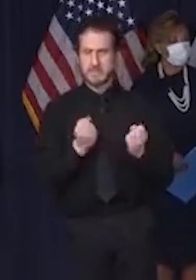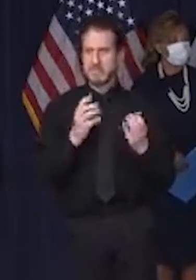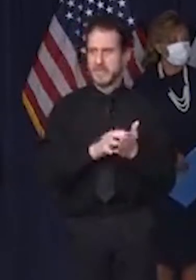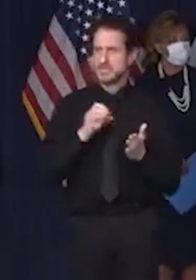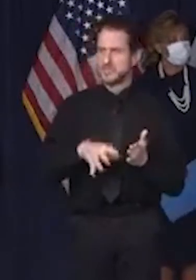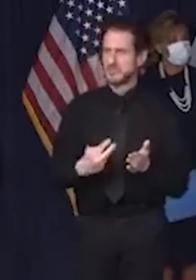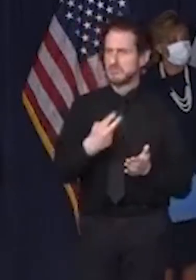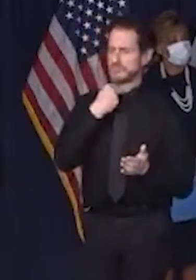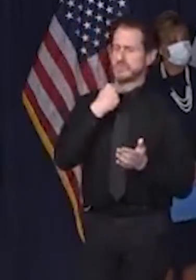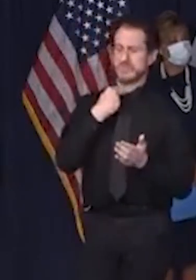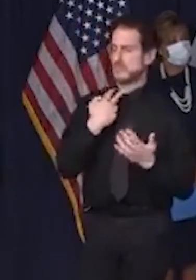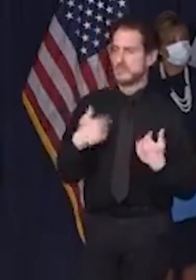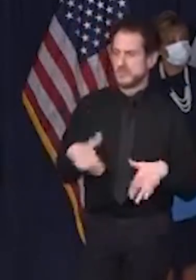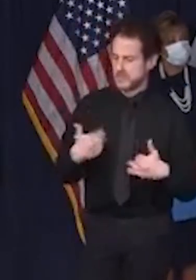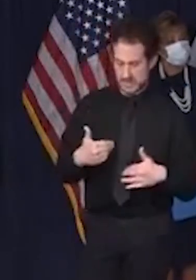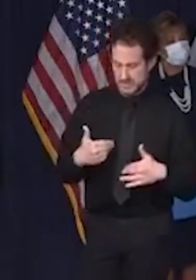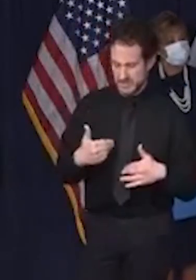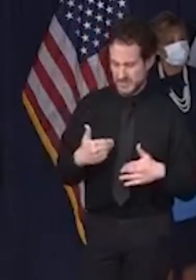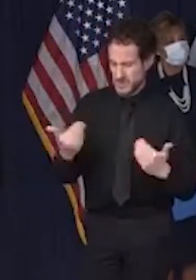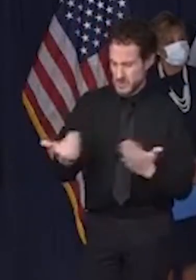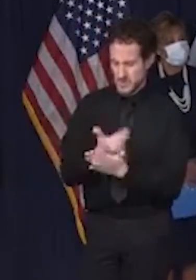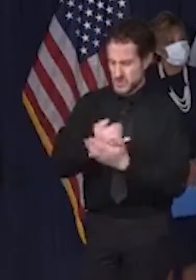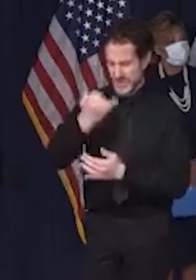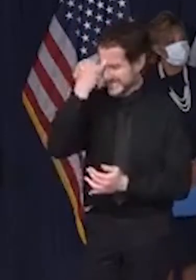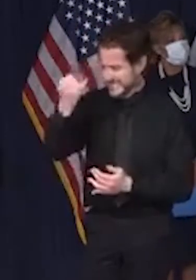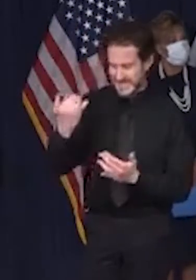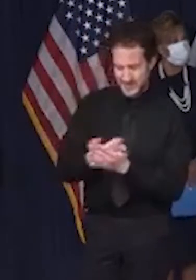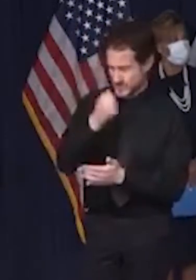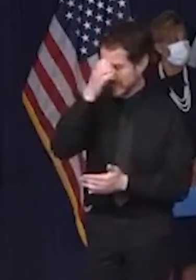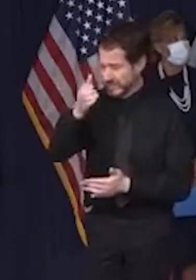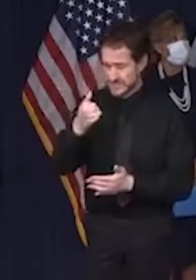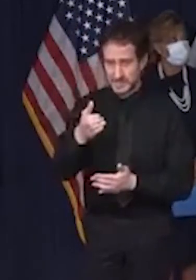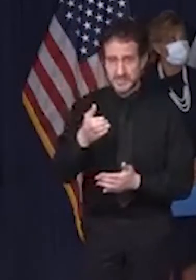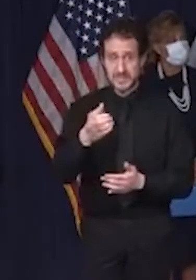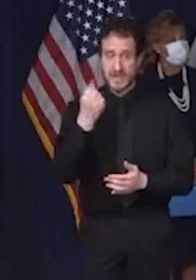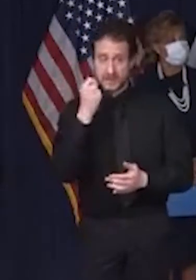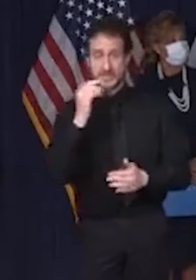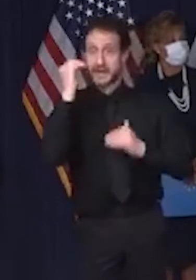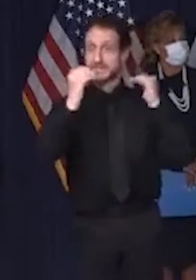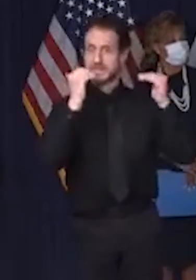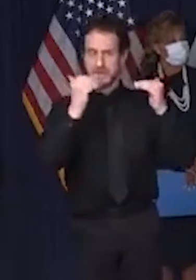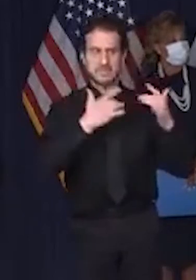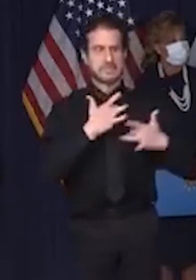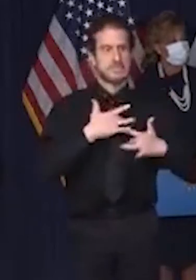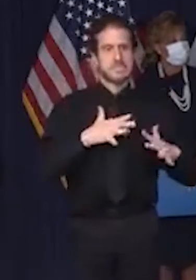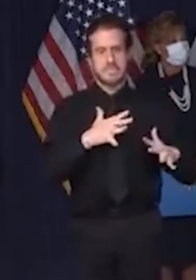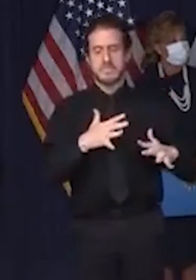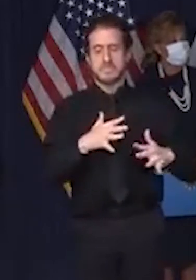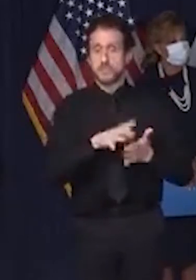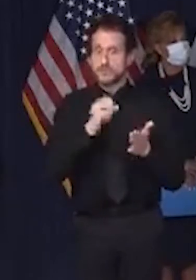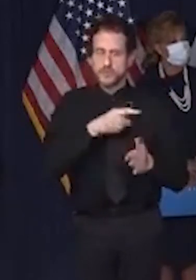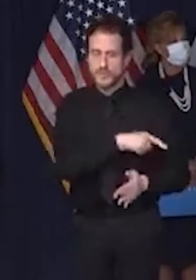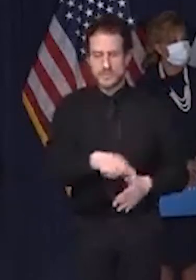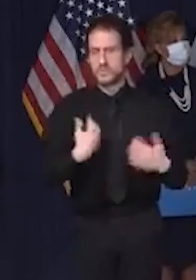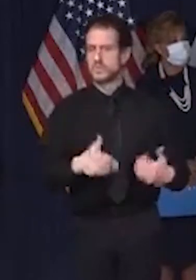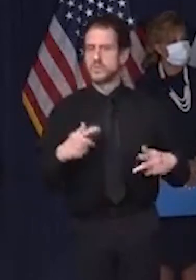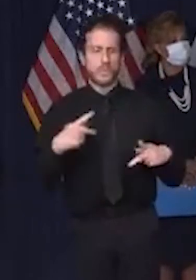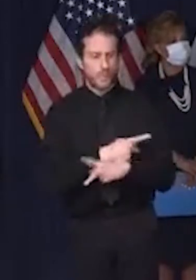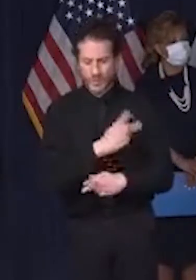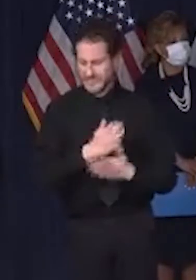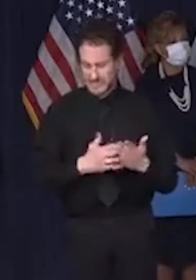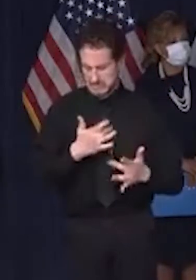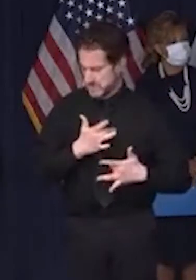concepts that even adults find nerve-wracking. Let's recognize that and be supportive of all of our